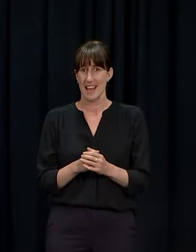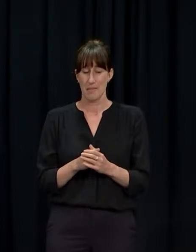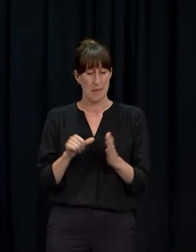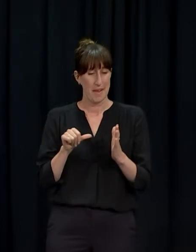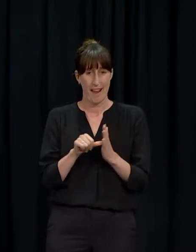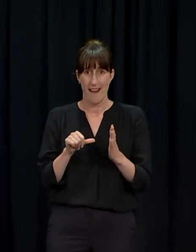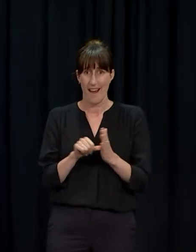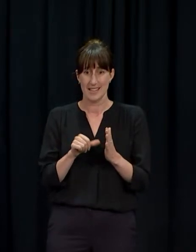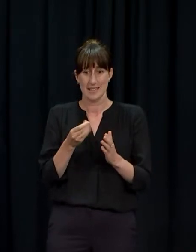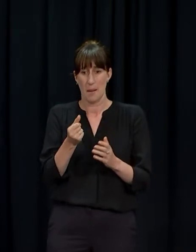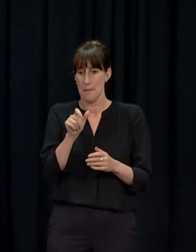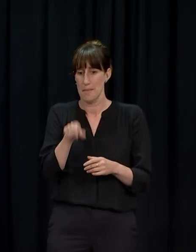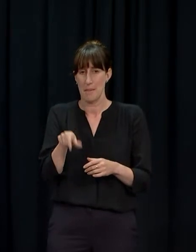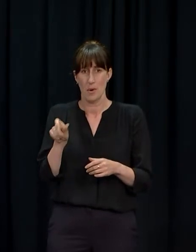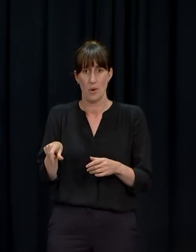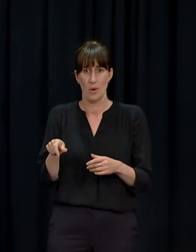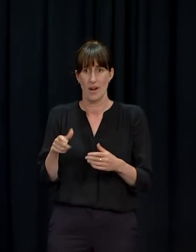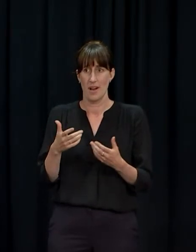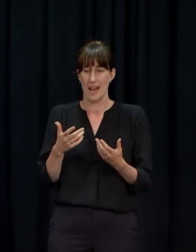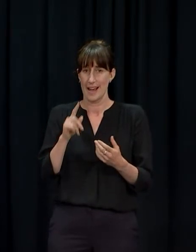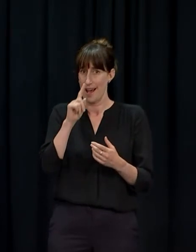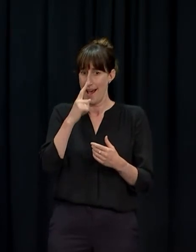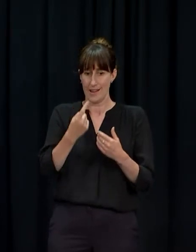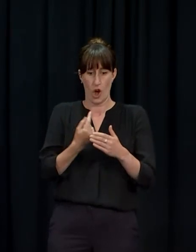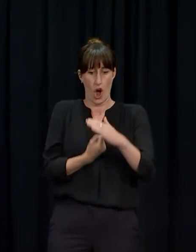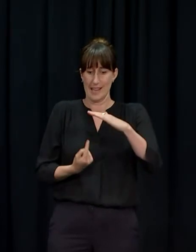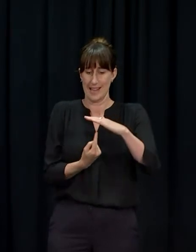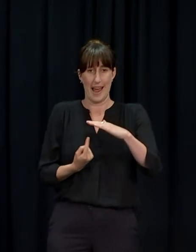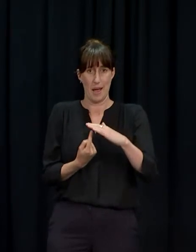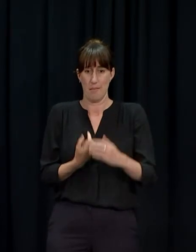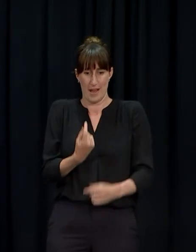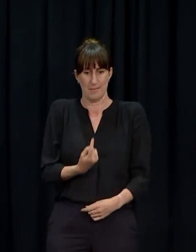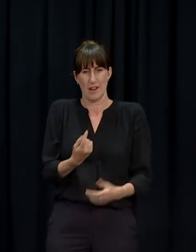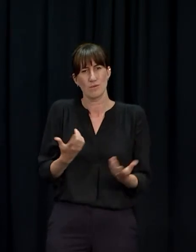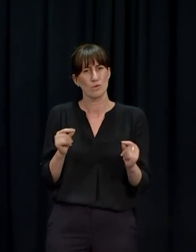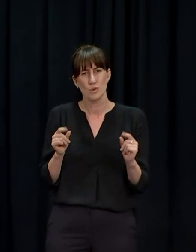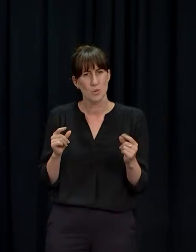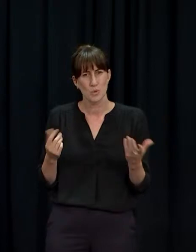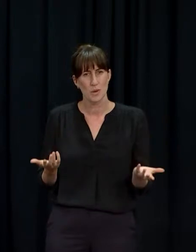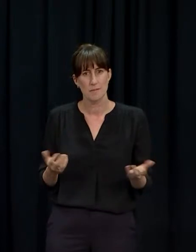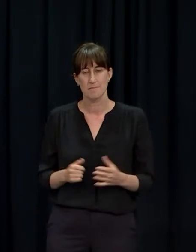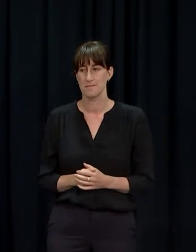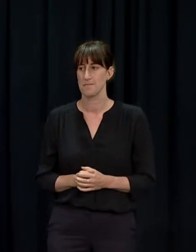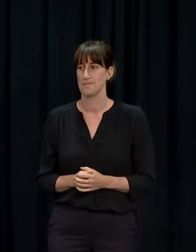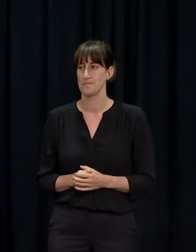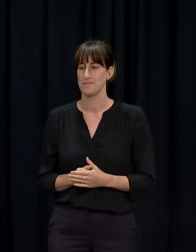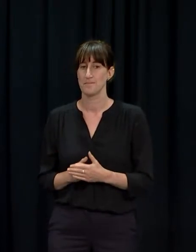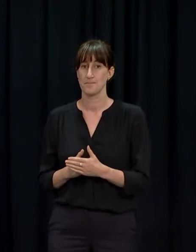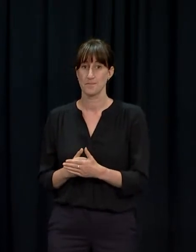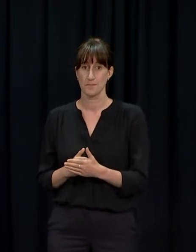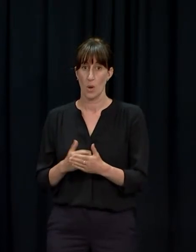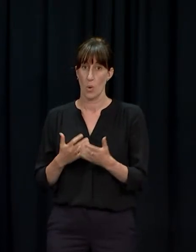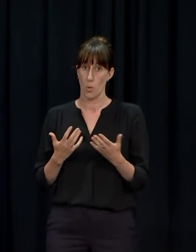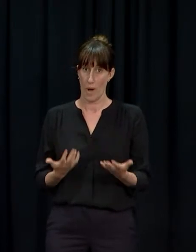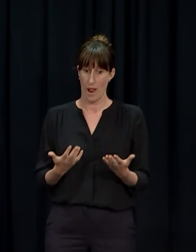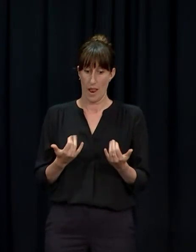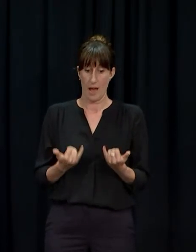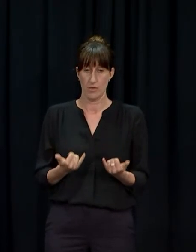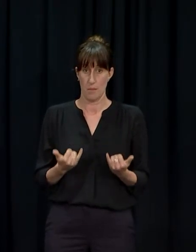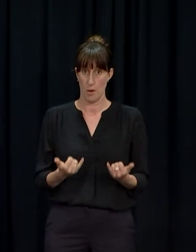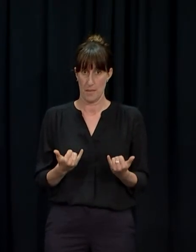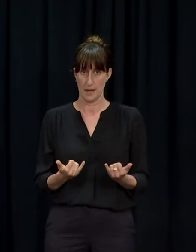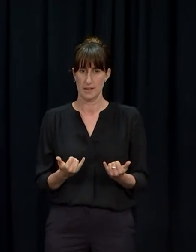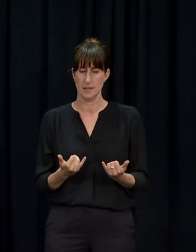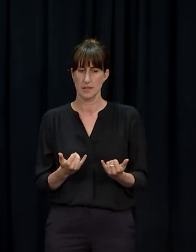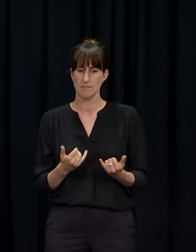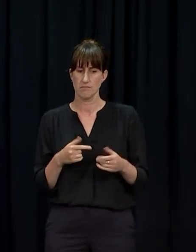to stay with friends? So at the moment, we are taking a conservative approach to our contact tracing system